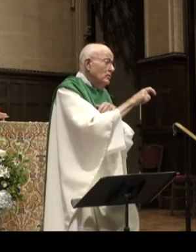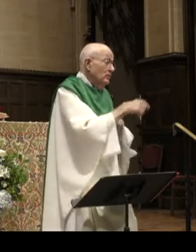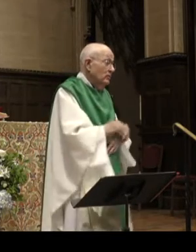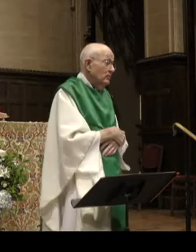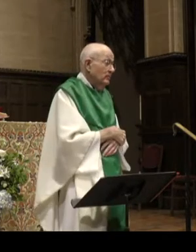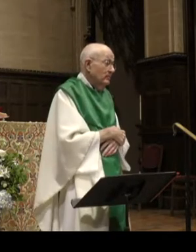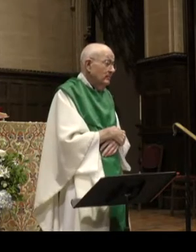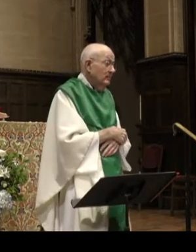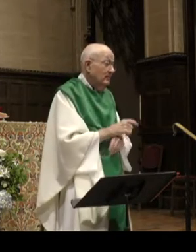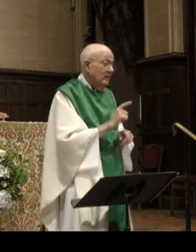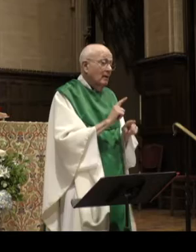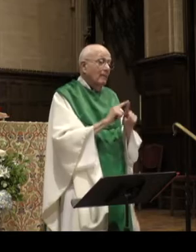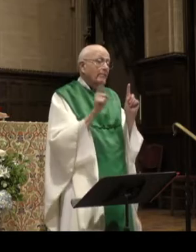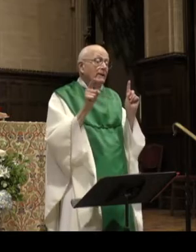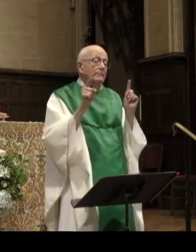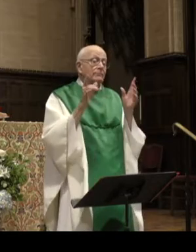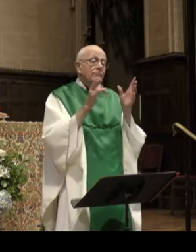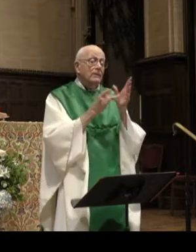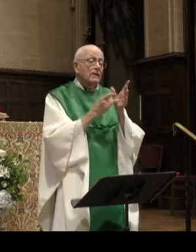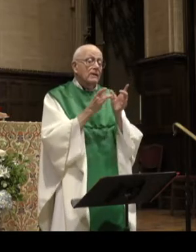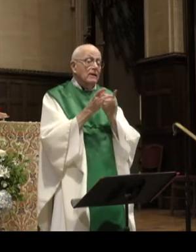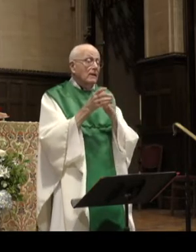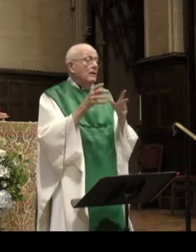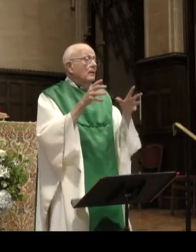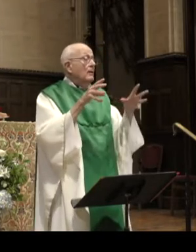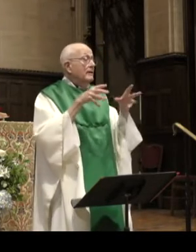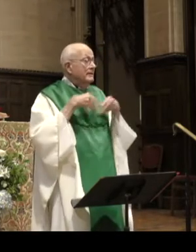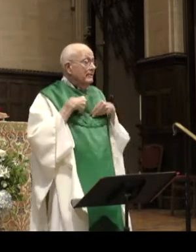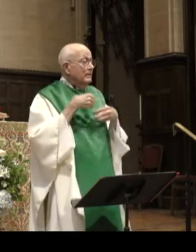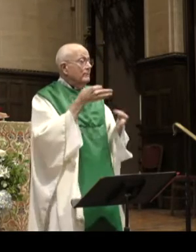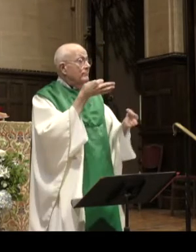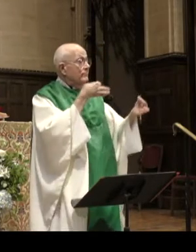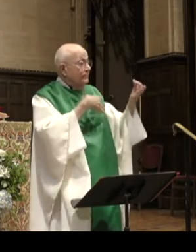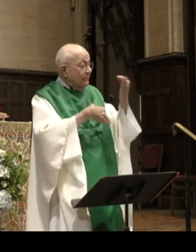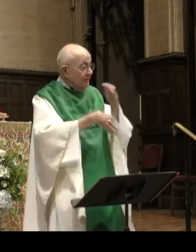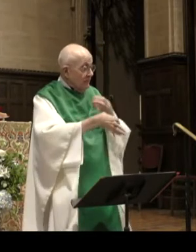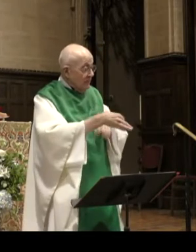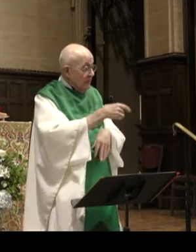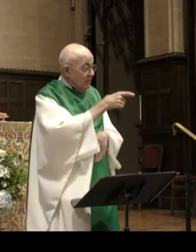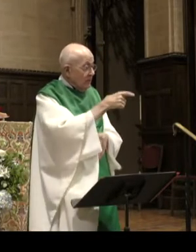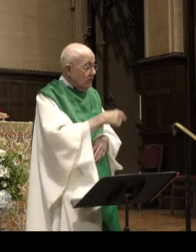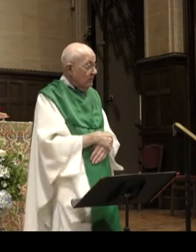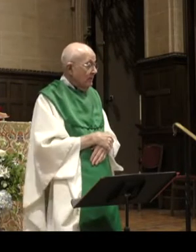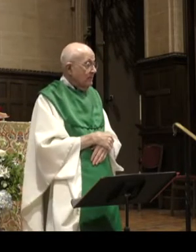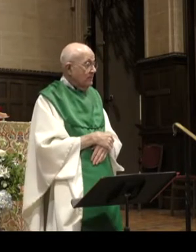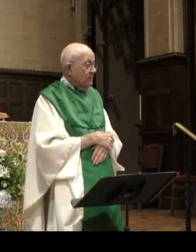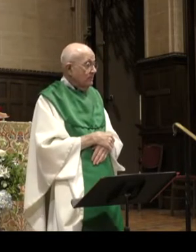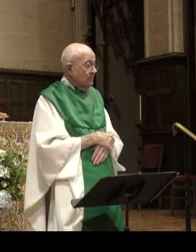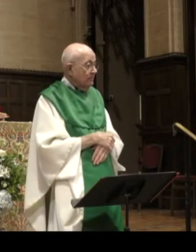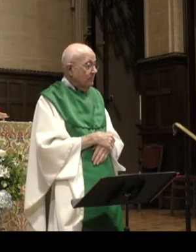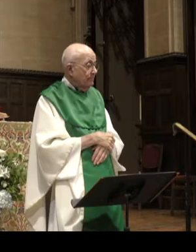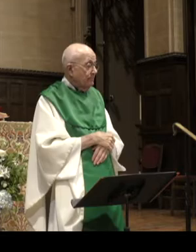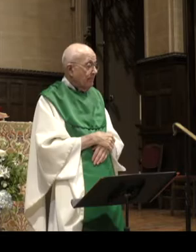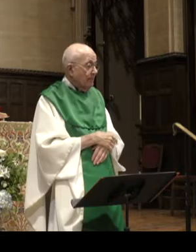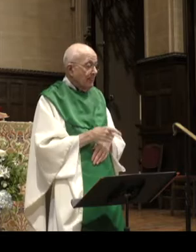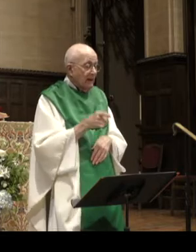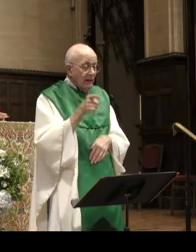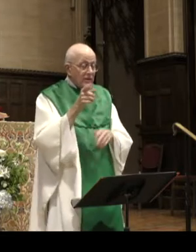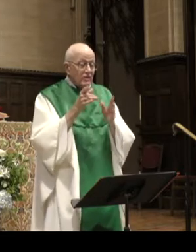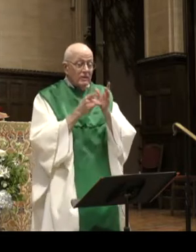Punishment should be yours. But Jesus accepts replacement to replace